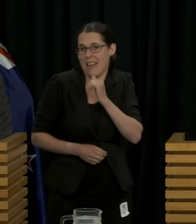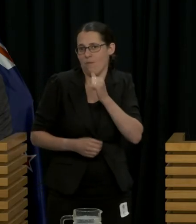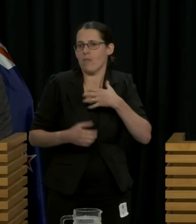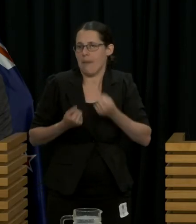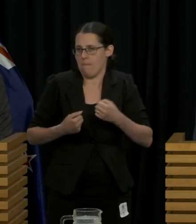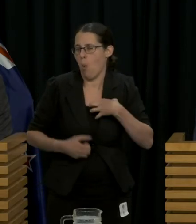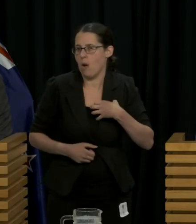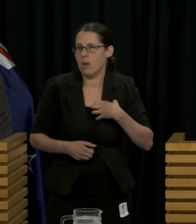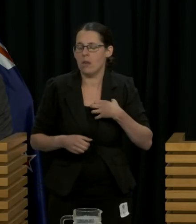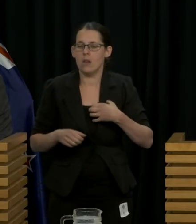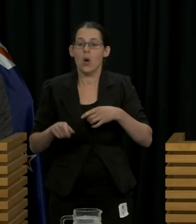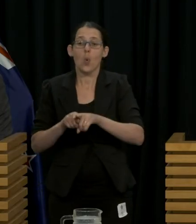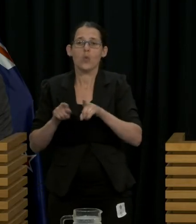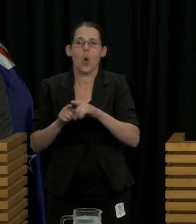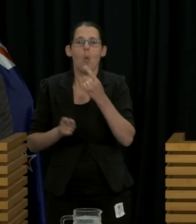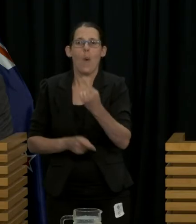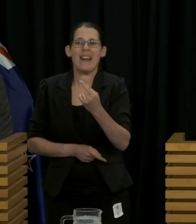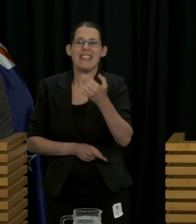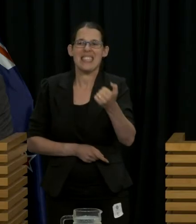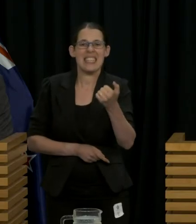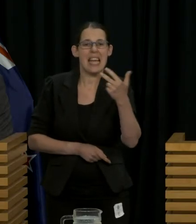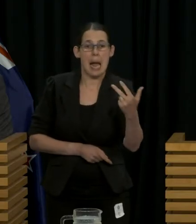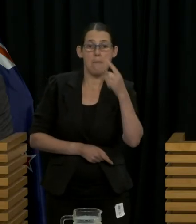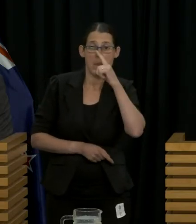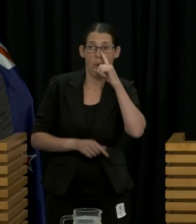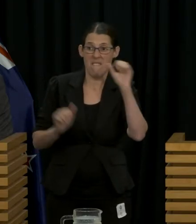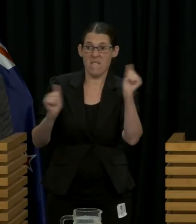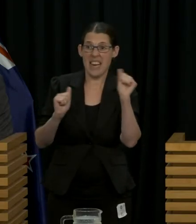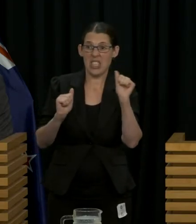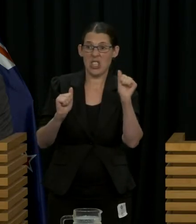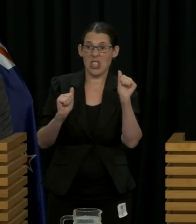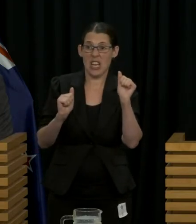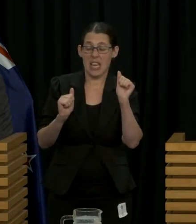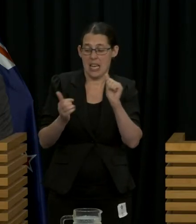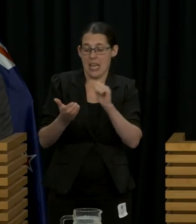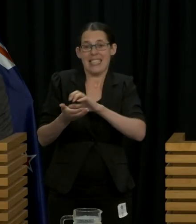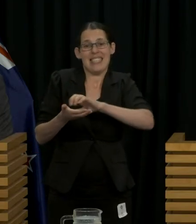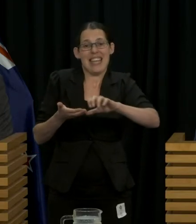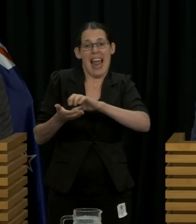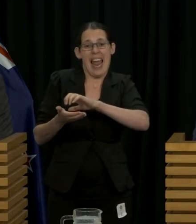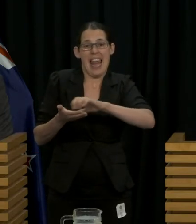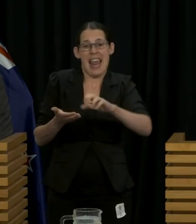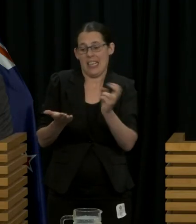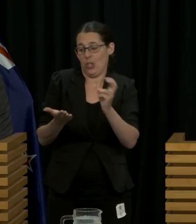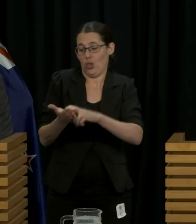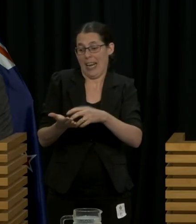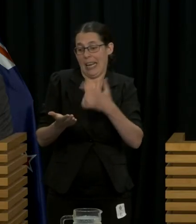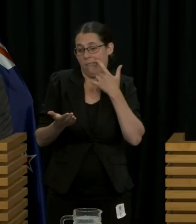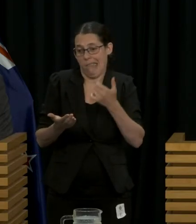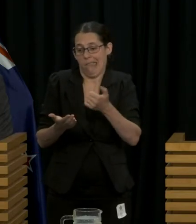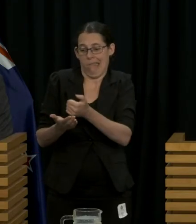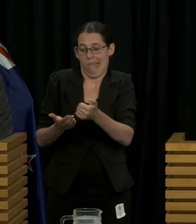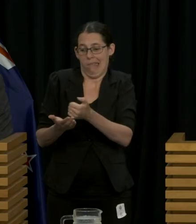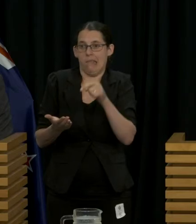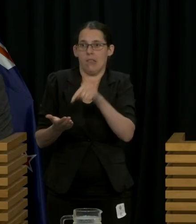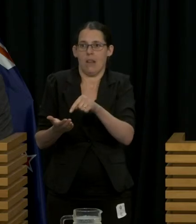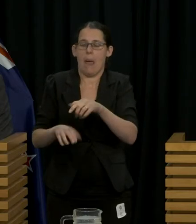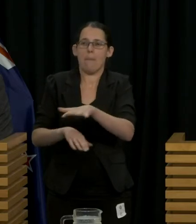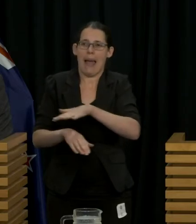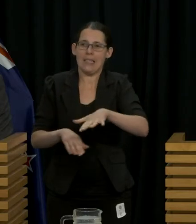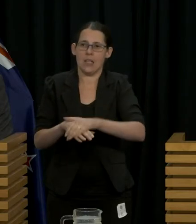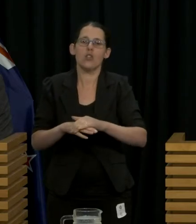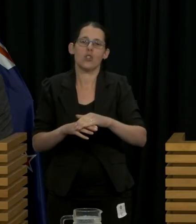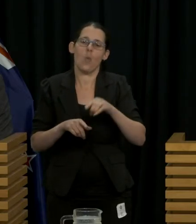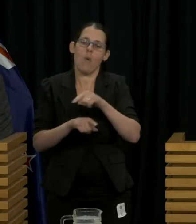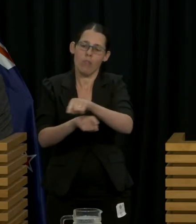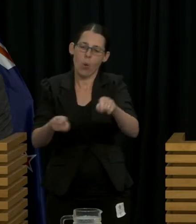venues. 168 people received the notification through the push out through the NZ COVID Tracer app last evening. And